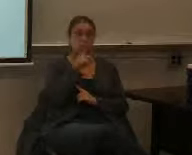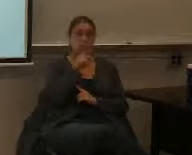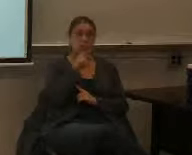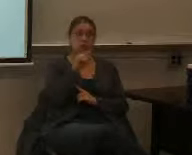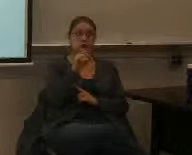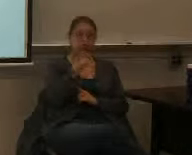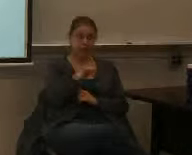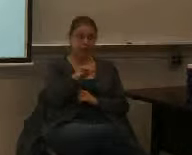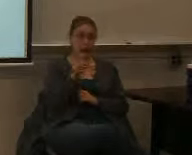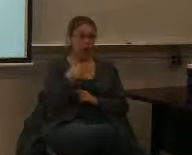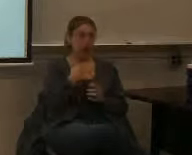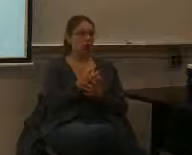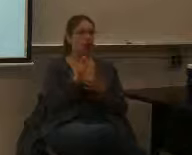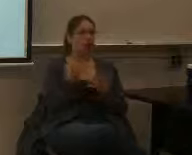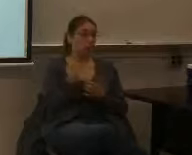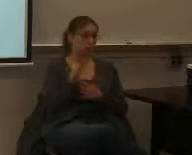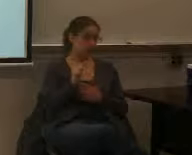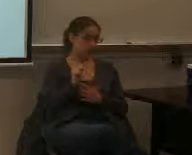it in